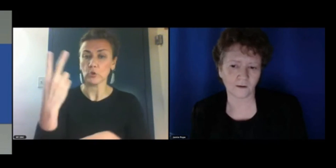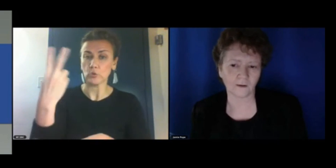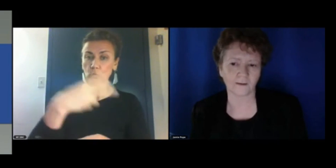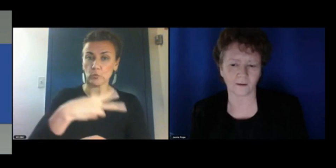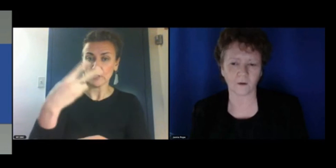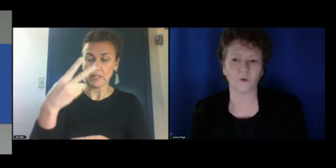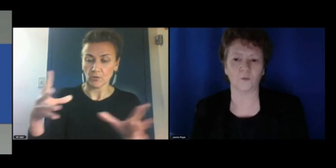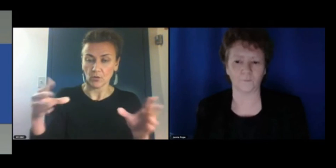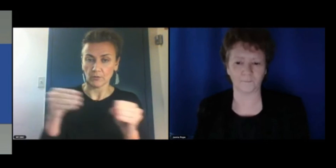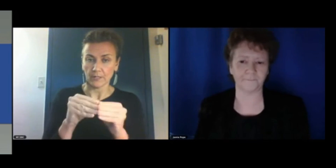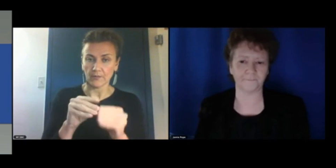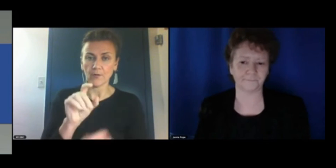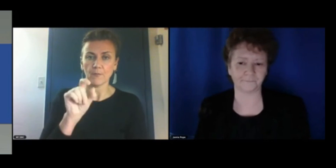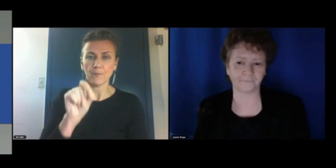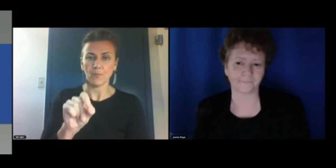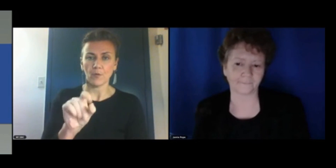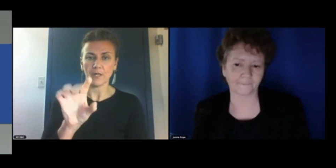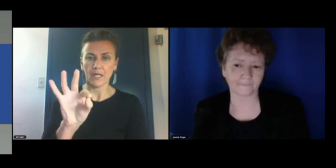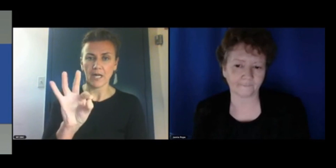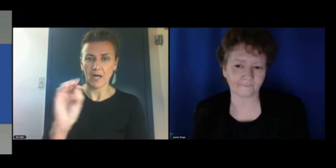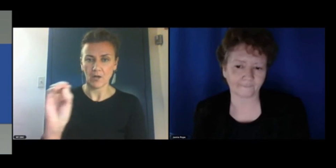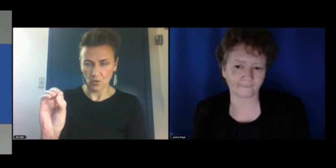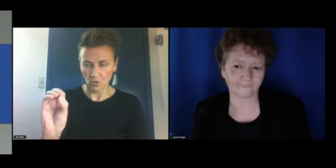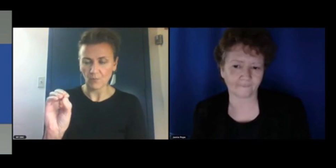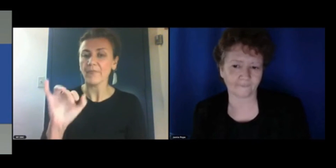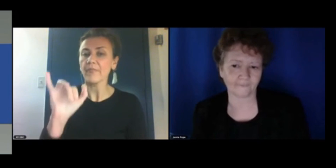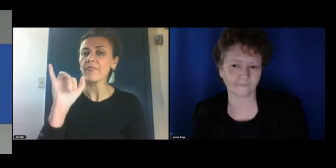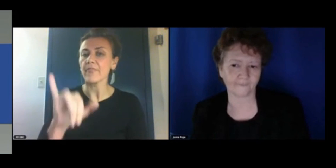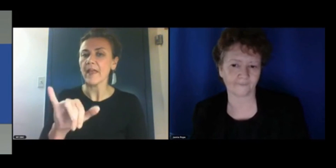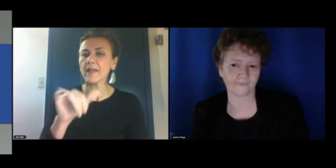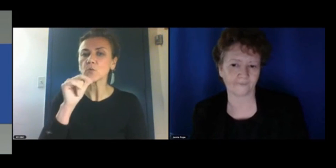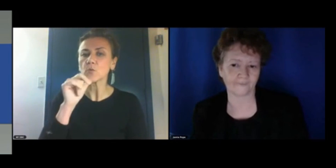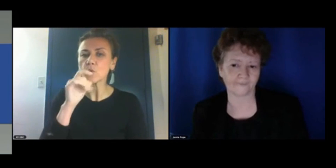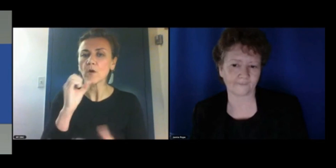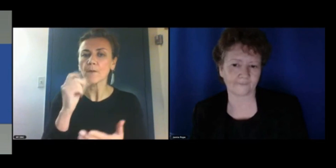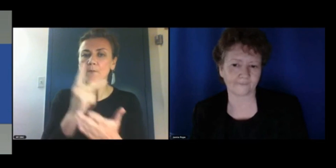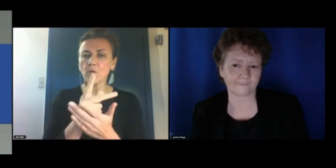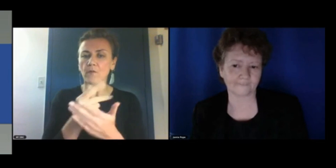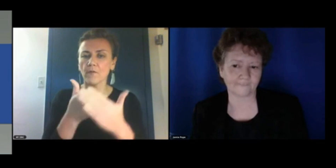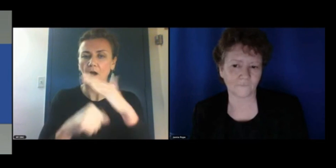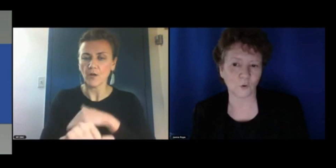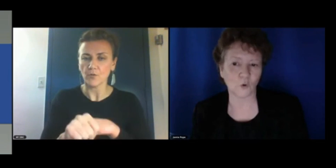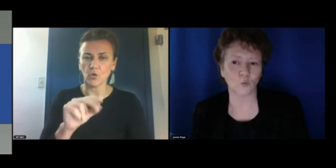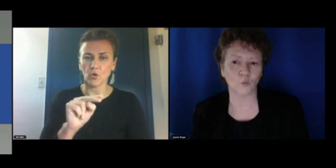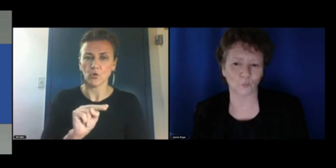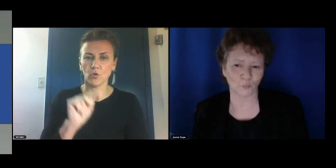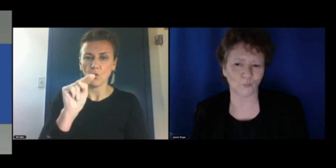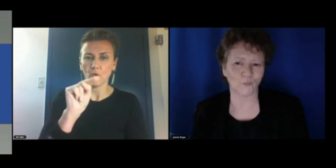about 4.5 CEUs for the 2-day conference.